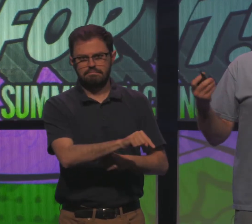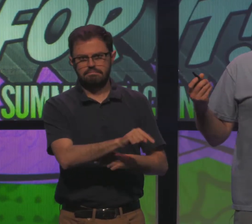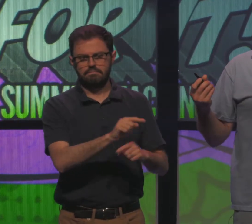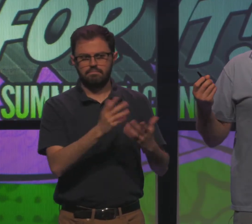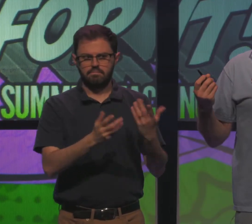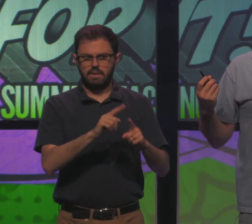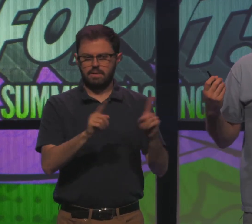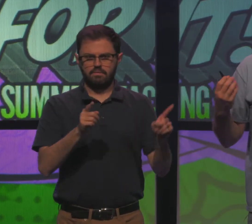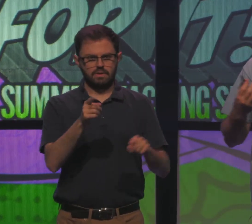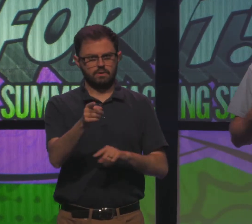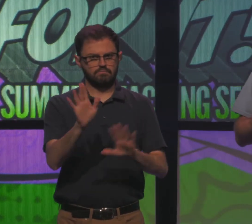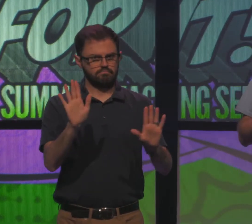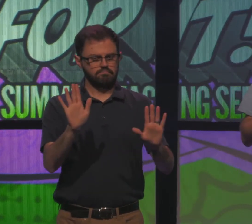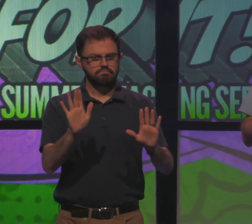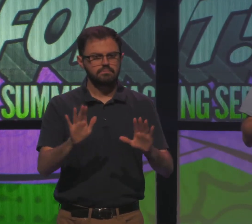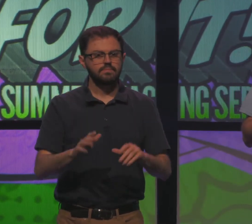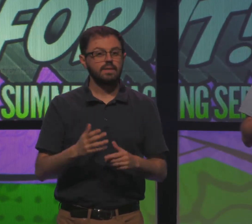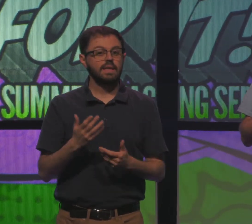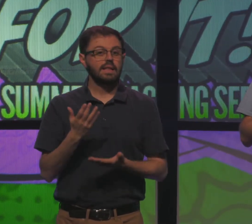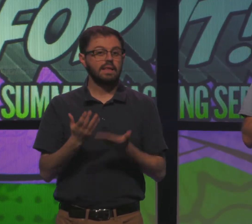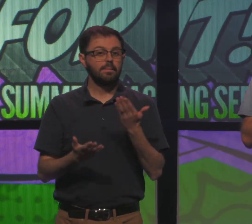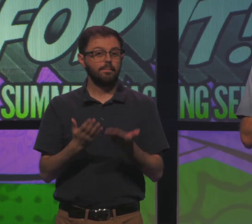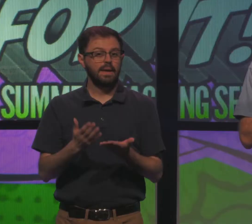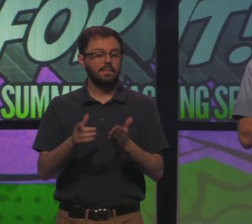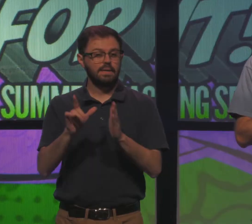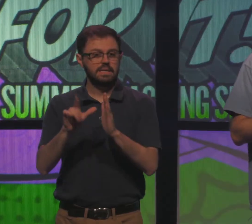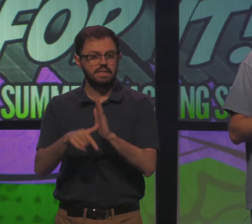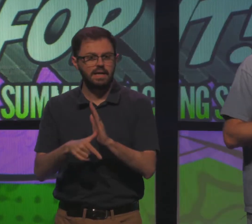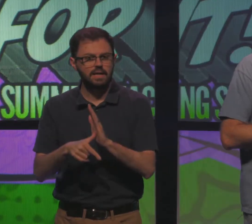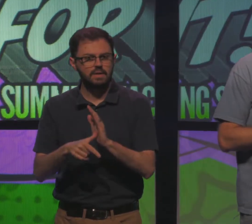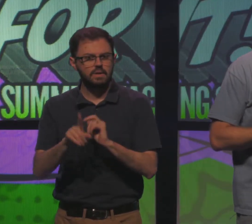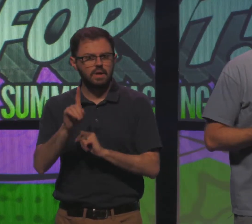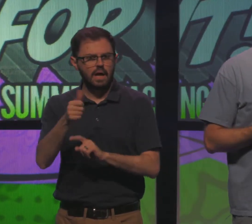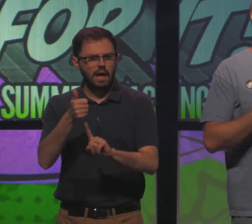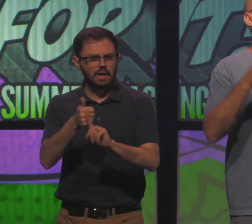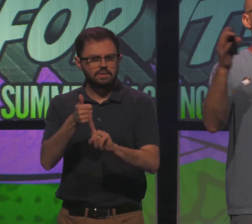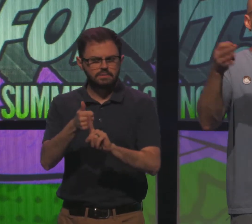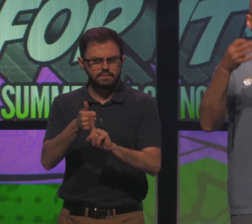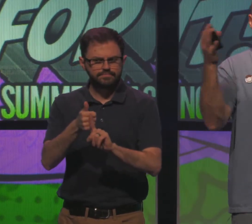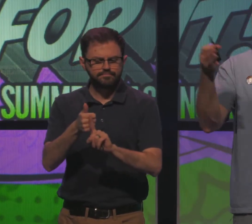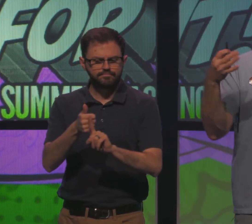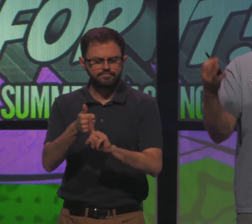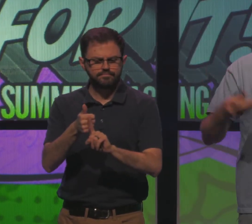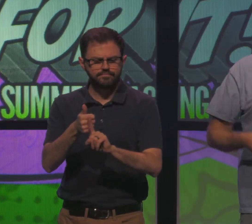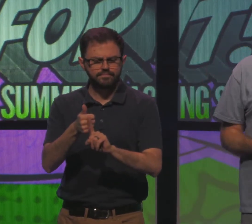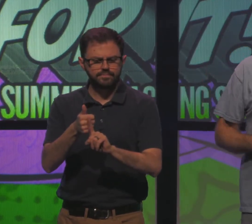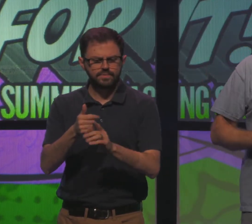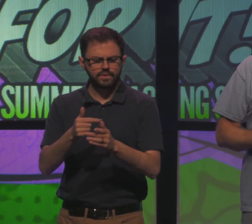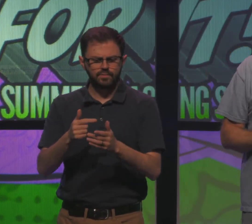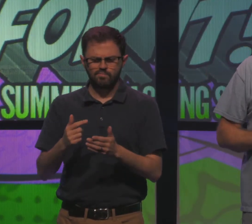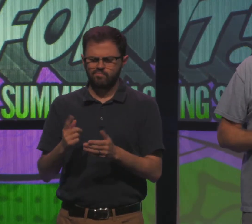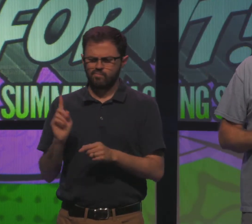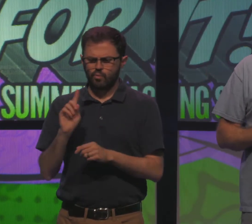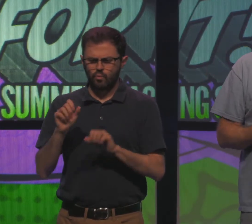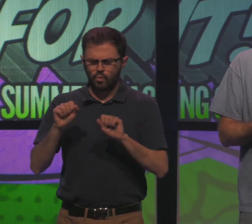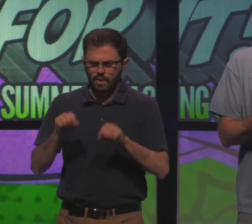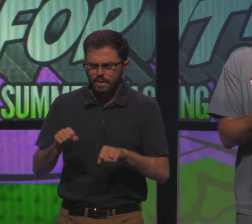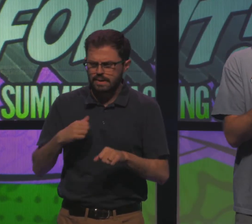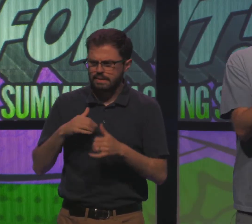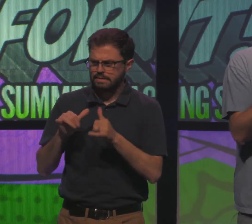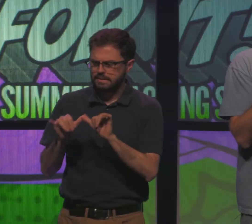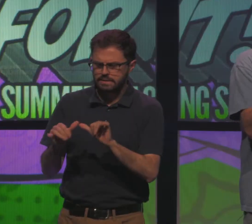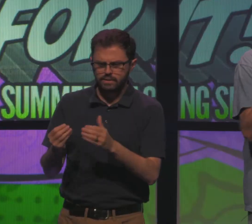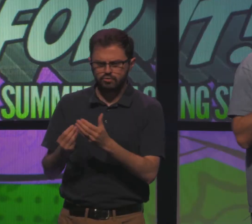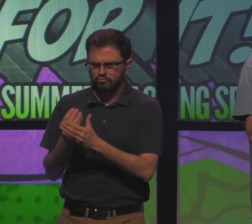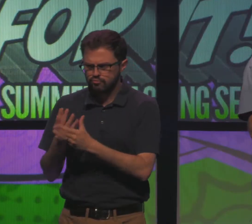And maybe ask the question, where am I still being invited to grow given how other people are experiencing this tradition? And in doing